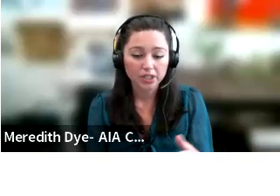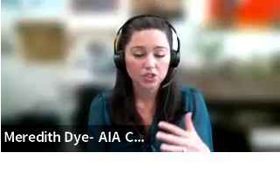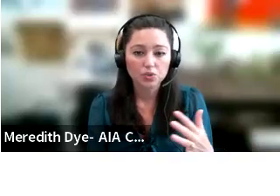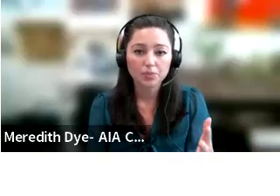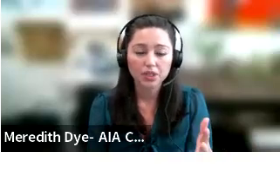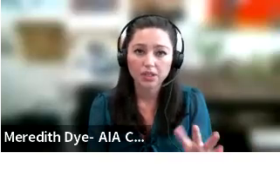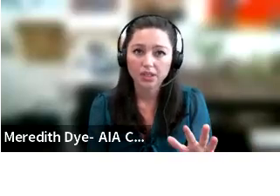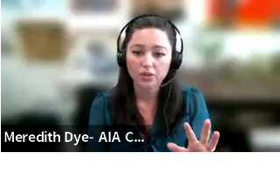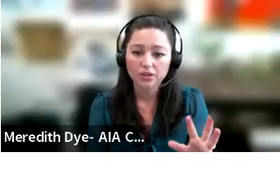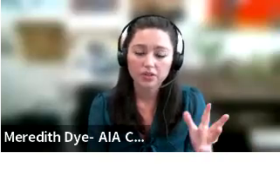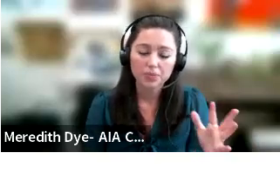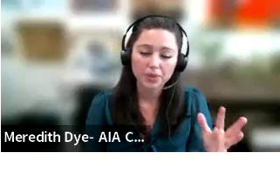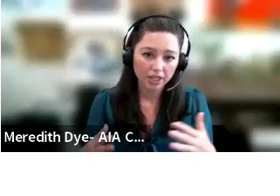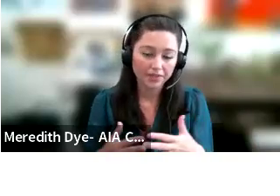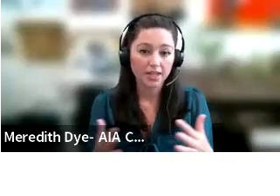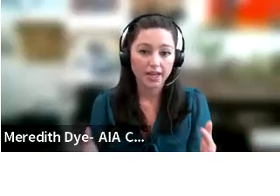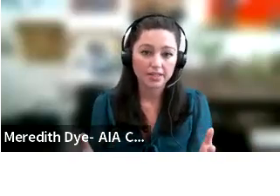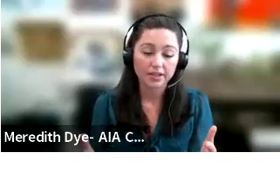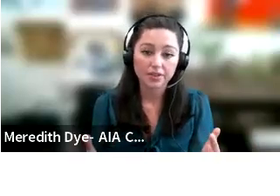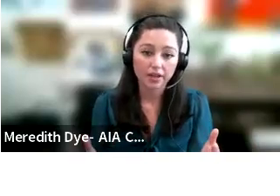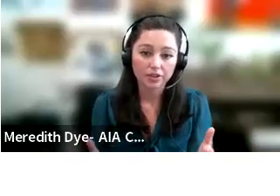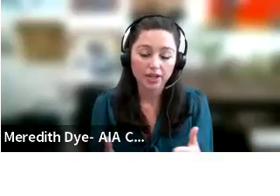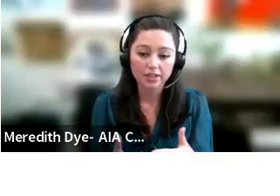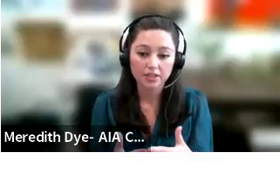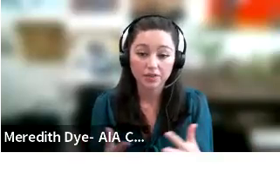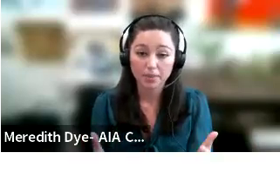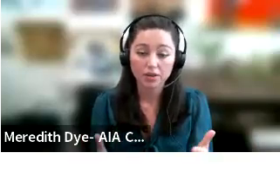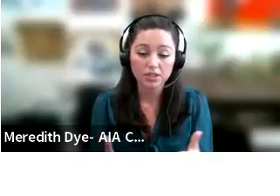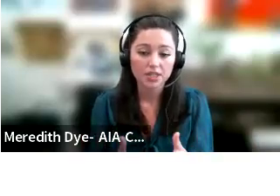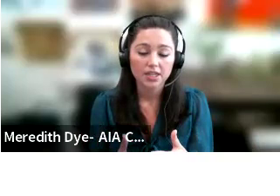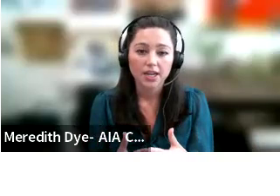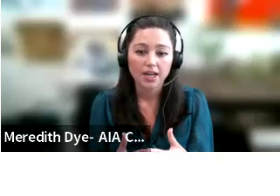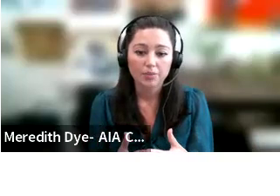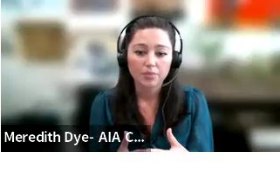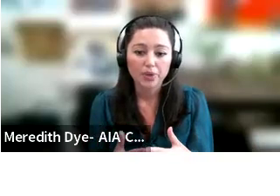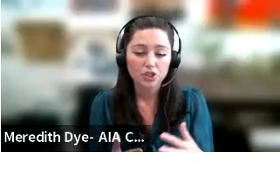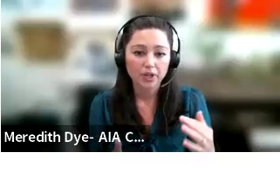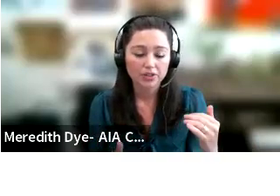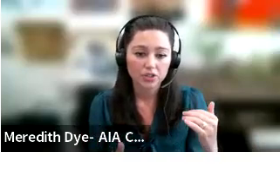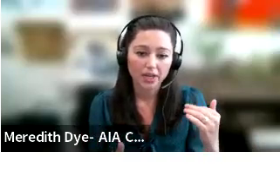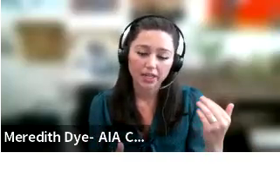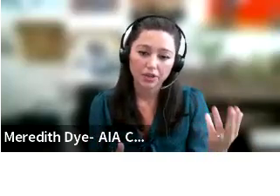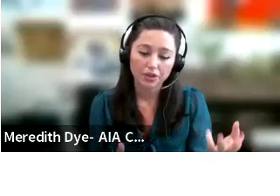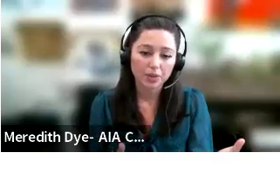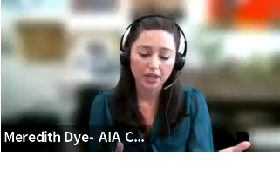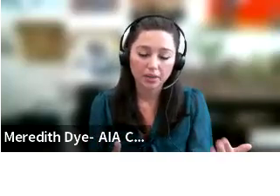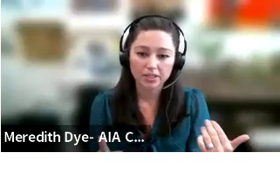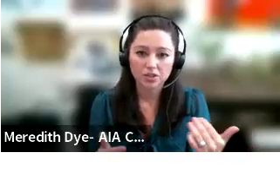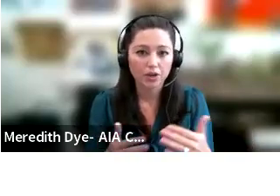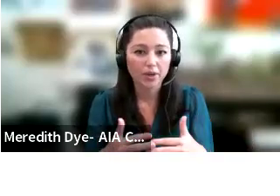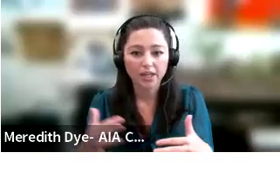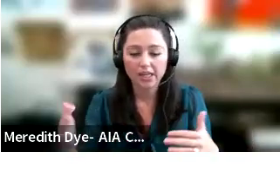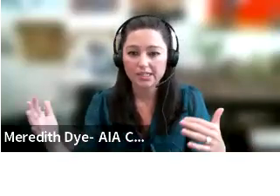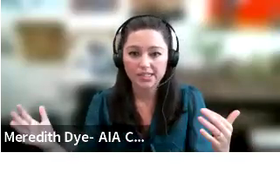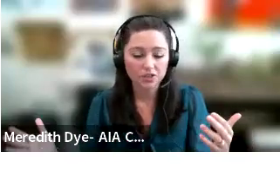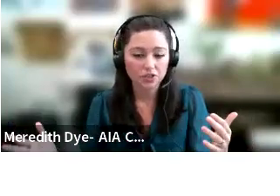some benchmarks. You typically, depending on the size of the contract, of the amount, benchmarks, you might get 3